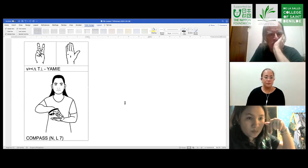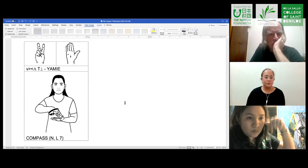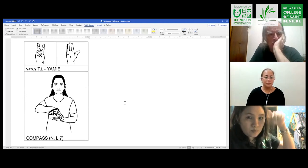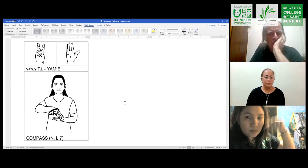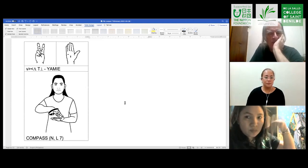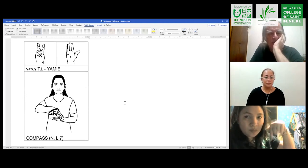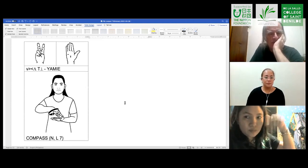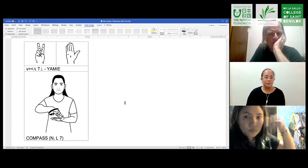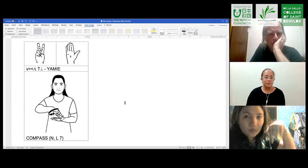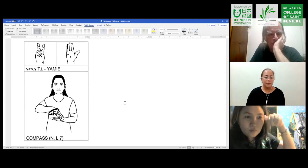Okay.